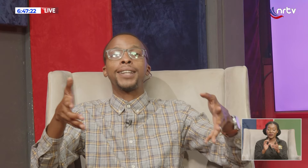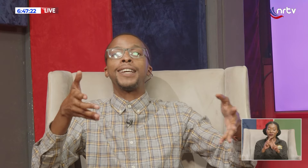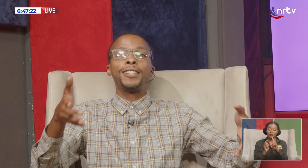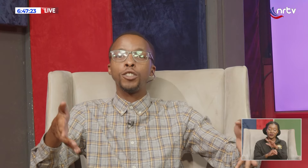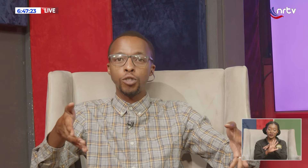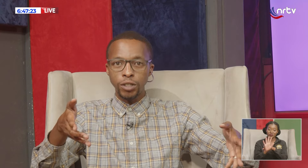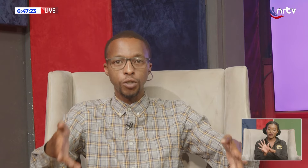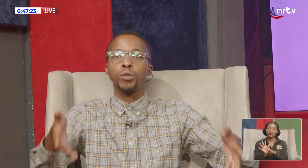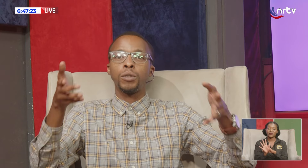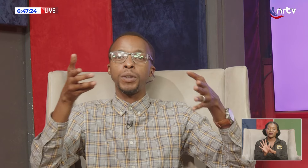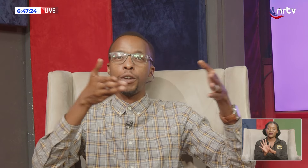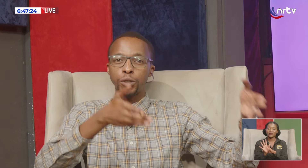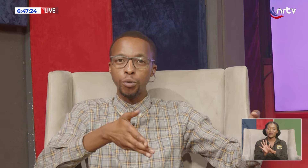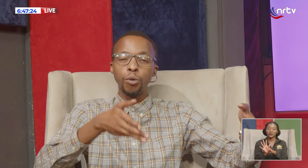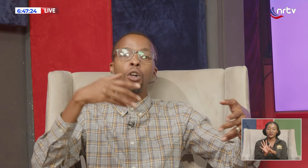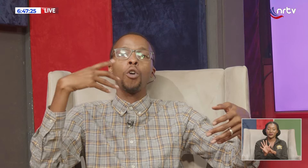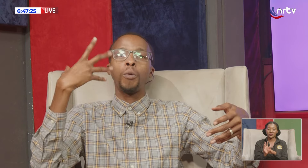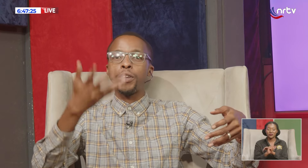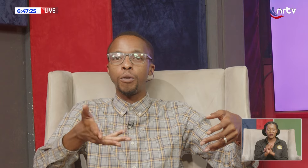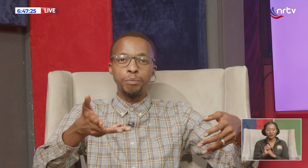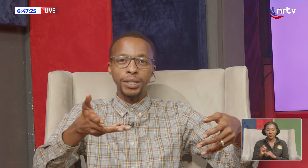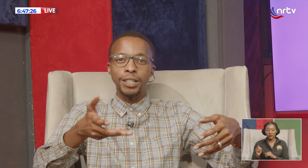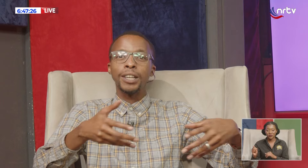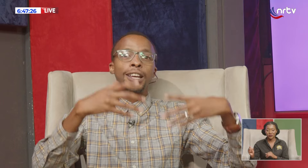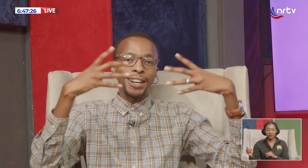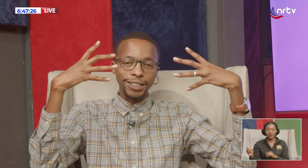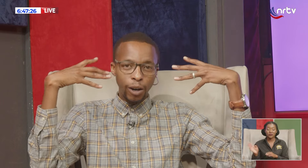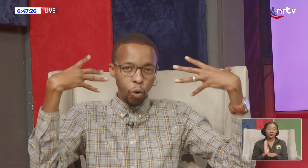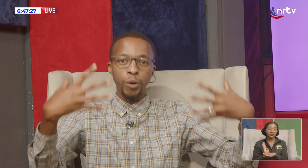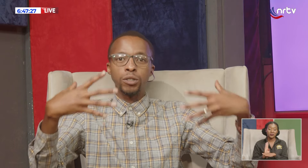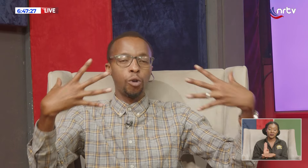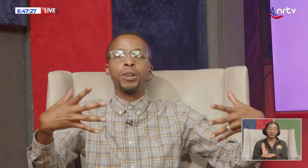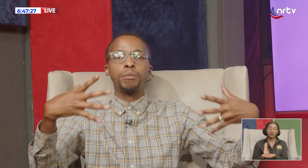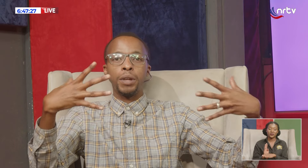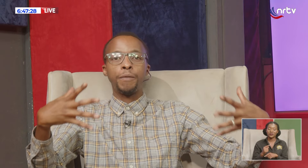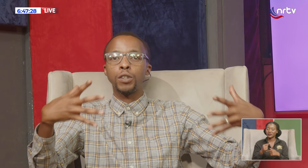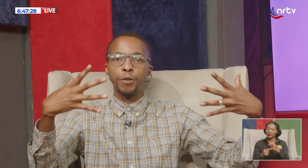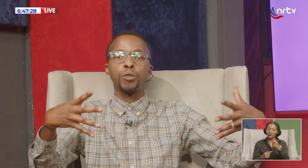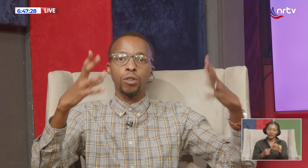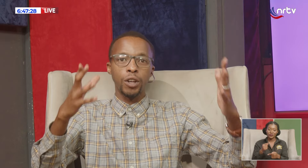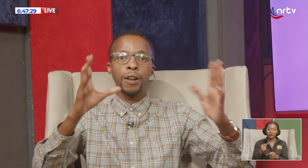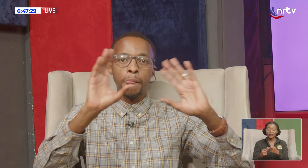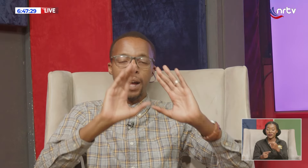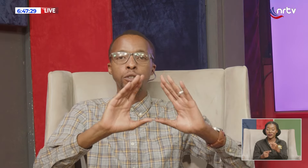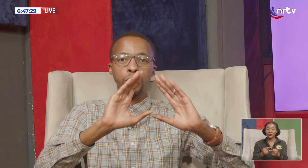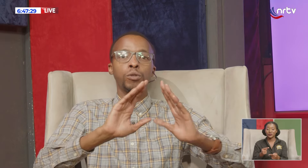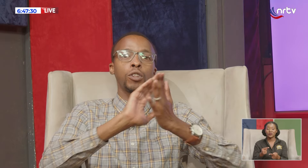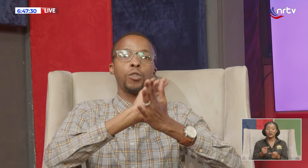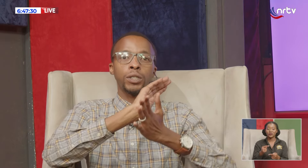an institution, whether you're a school or whether you're a business. It is always, always beneficial for you to learn how to use your signs